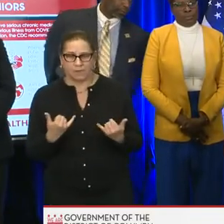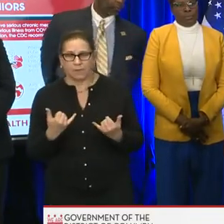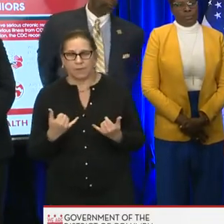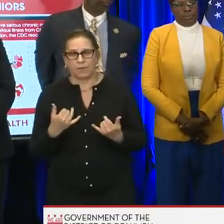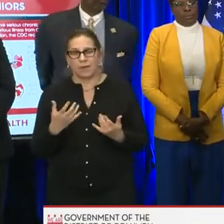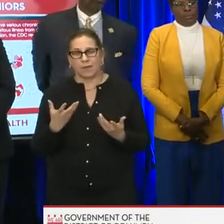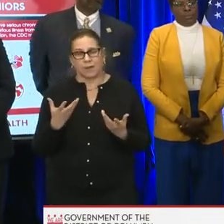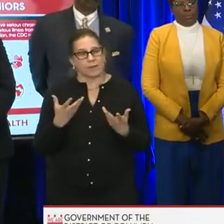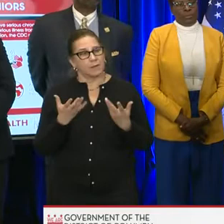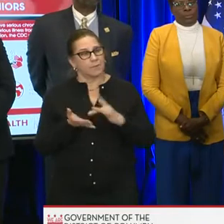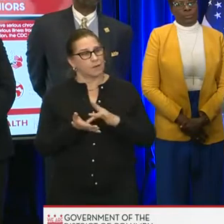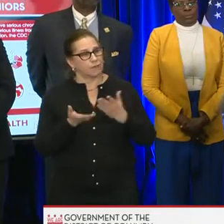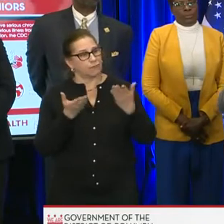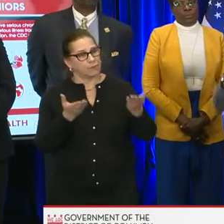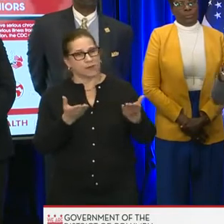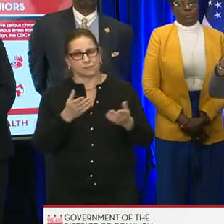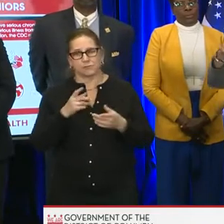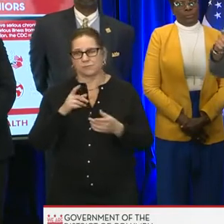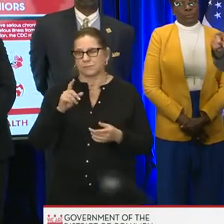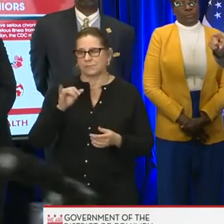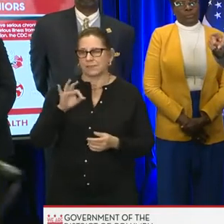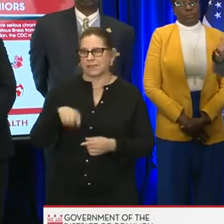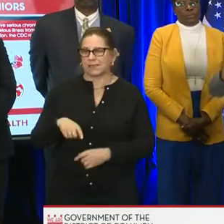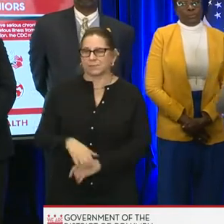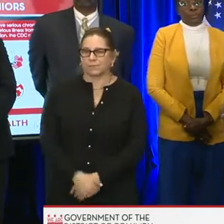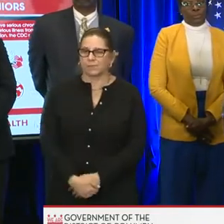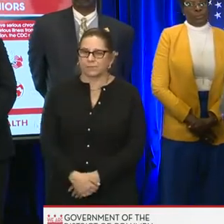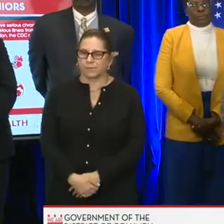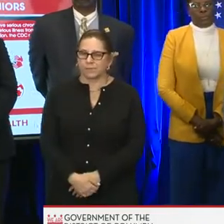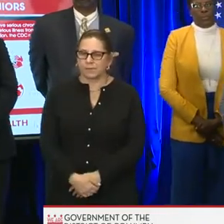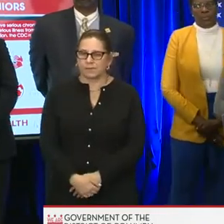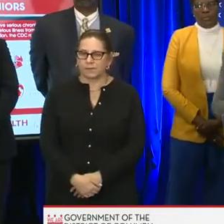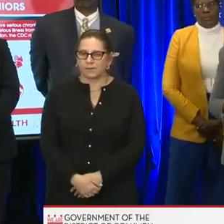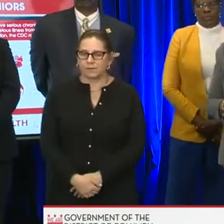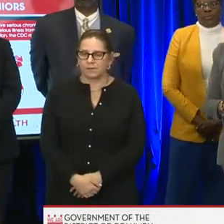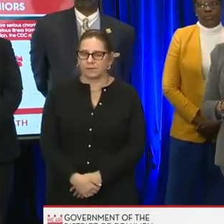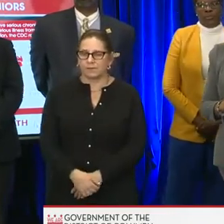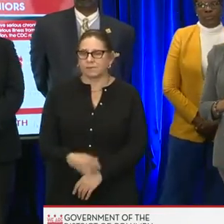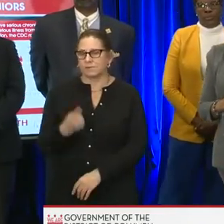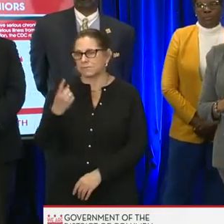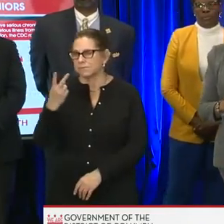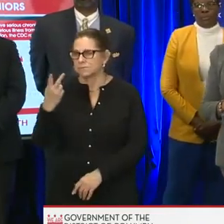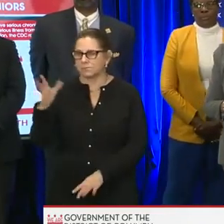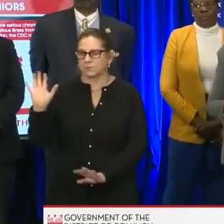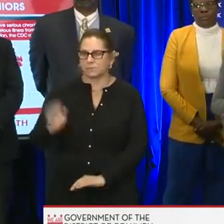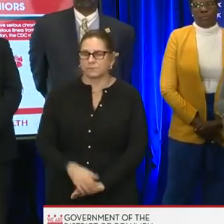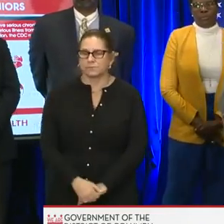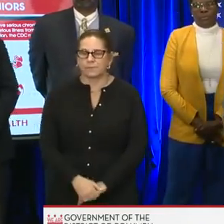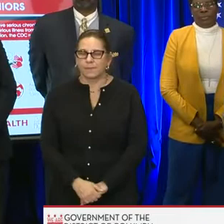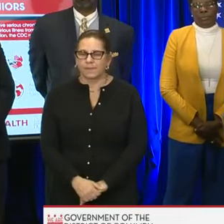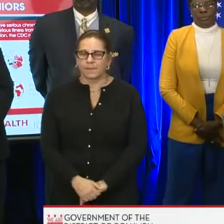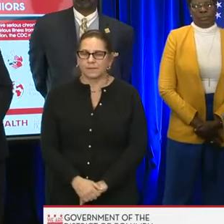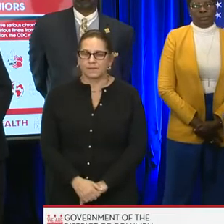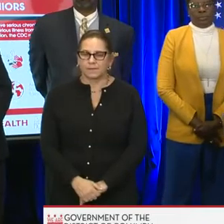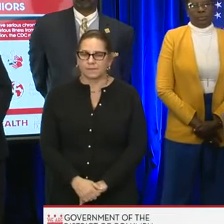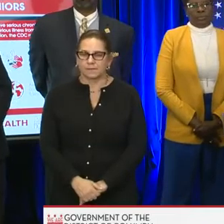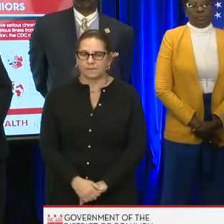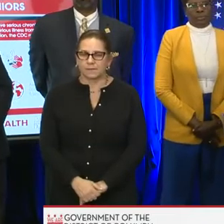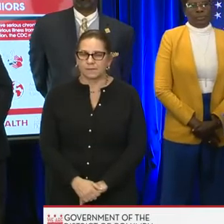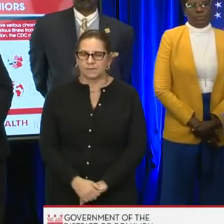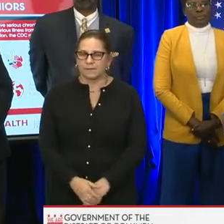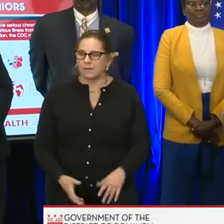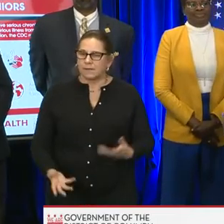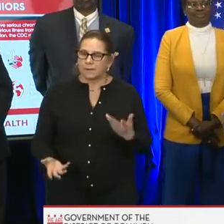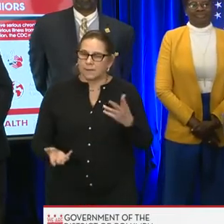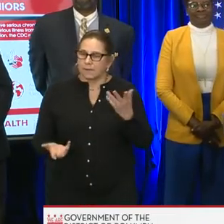recommendations. Okay, a couple more. Yep. What are you looking for from the federal government? Oh, that's a big